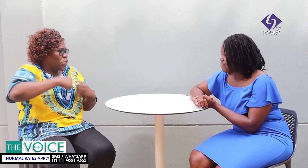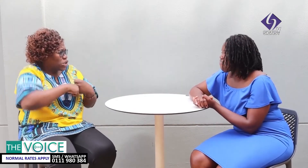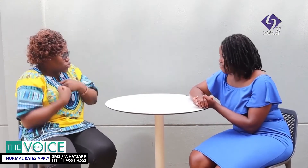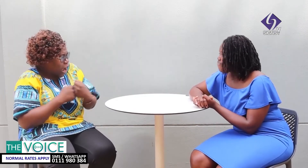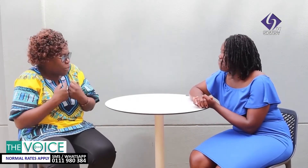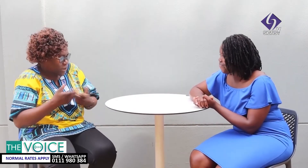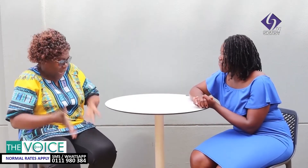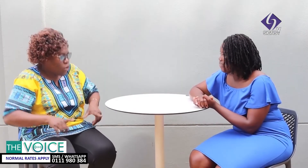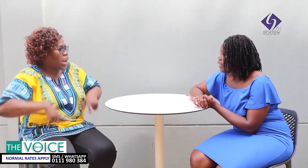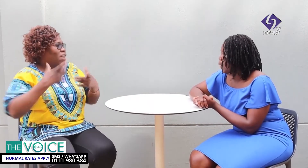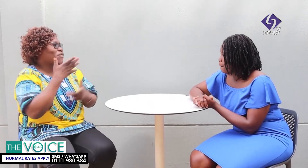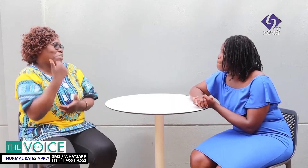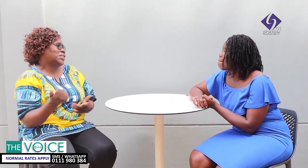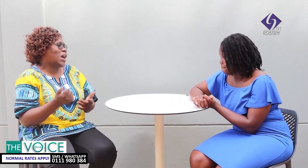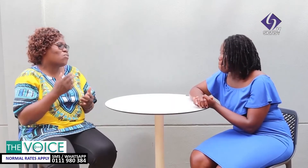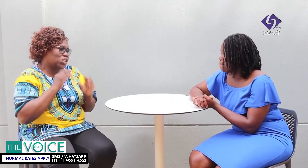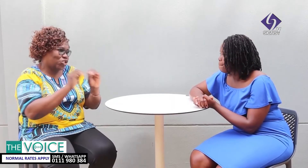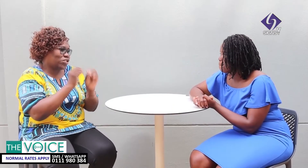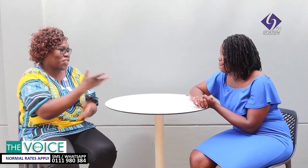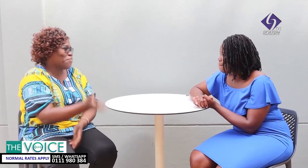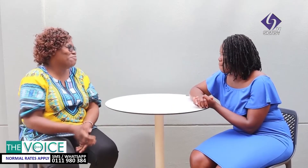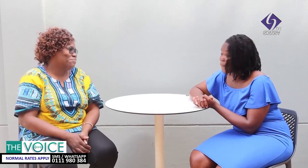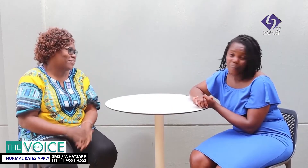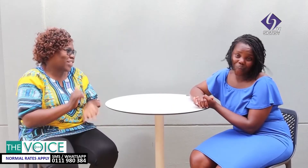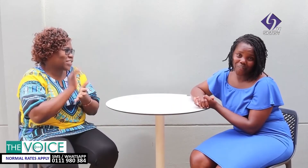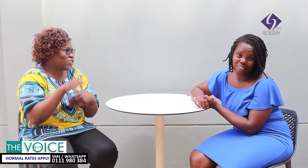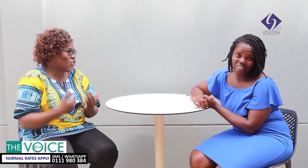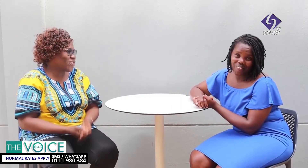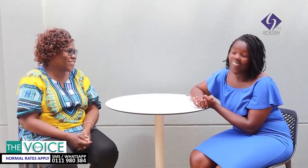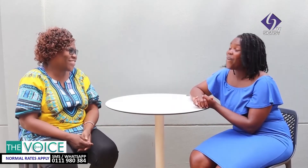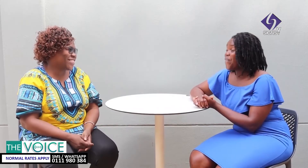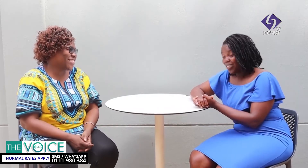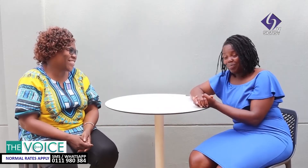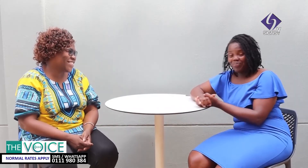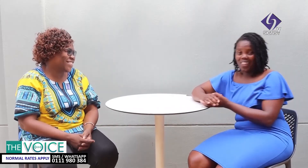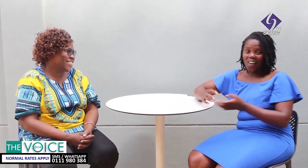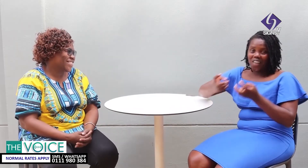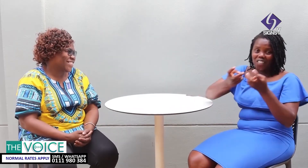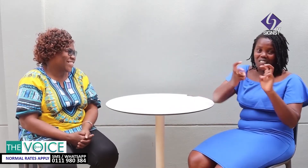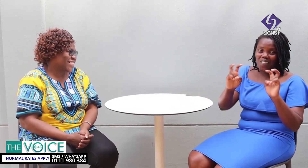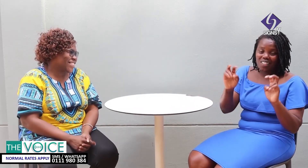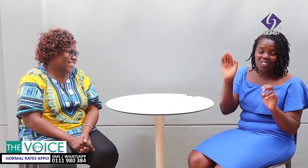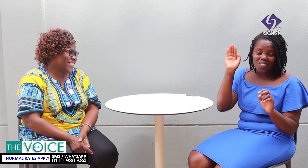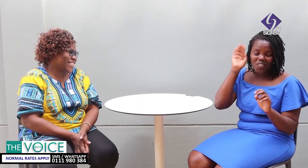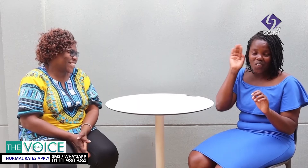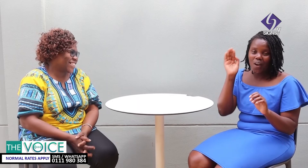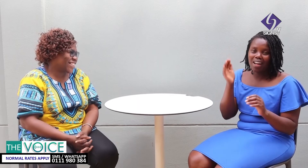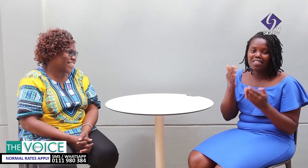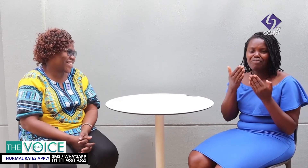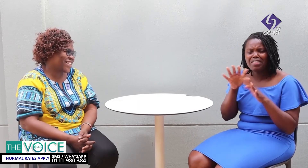from the challenges that you faced. And that's how I encourage everybody. So viewers, you've had everything, and